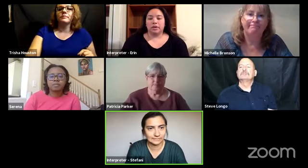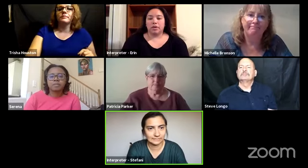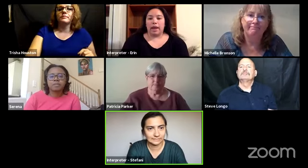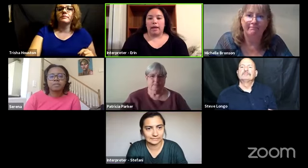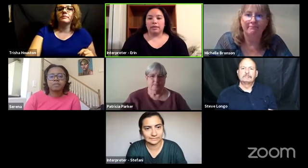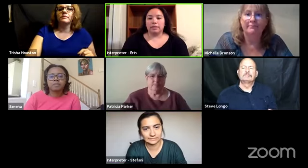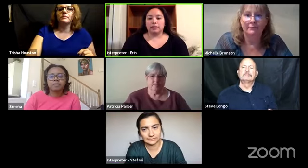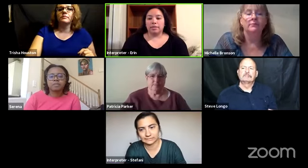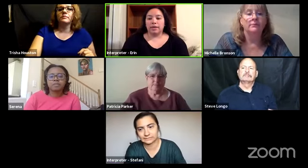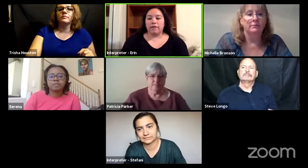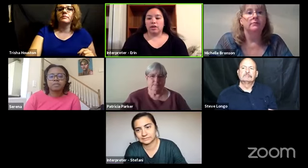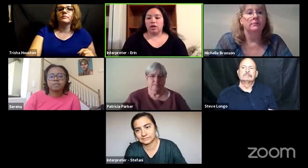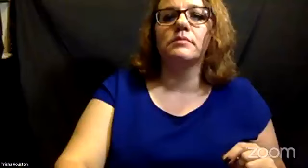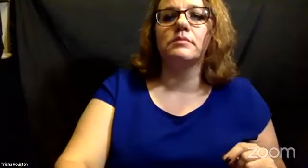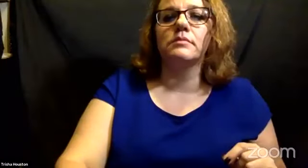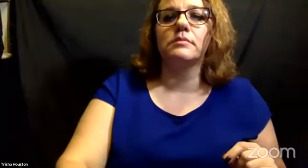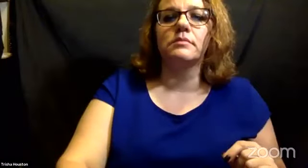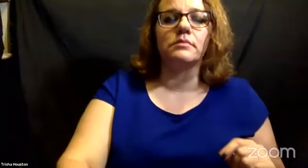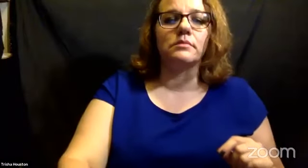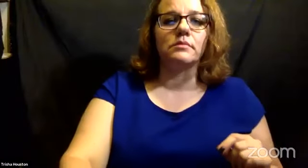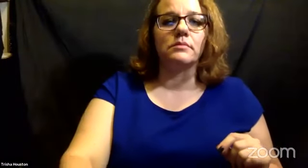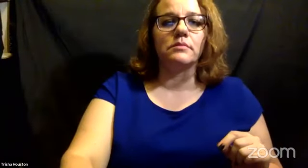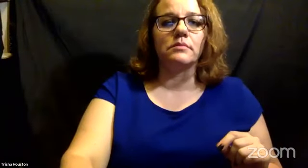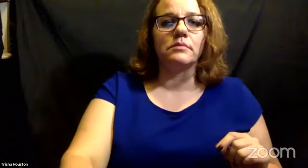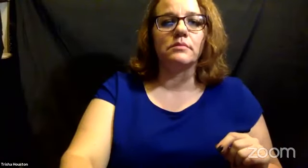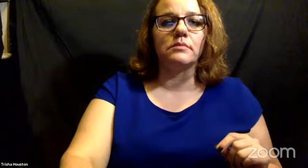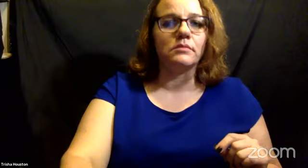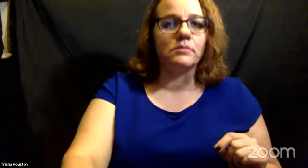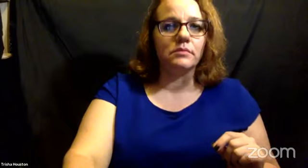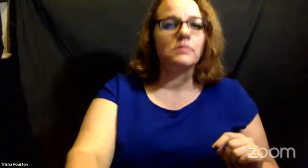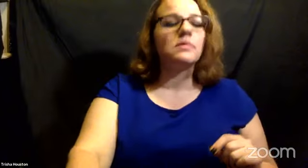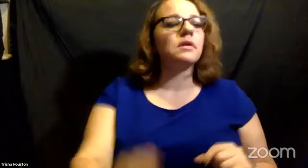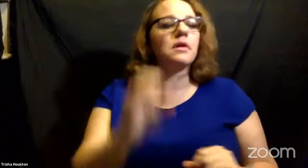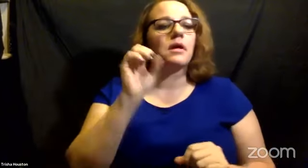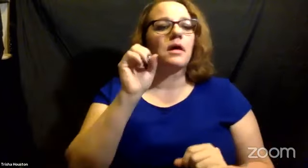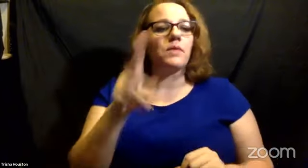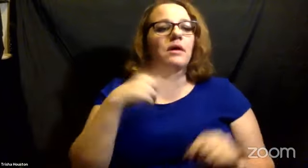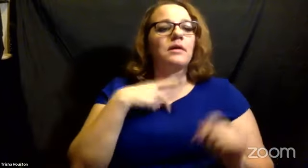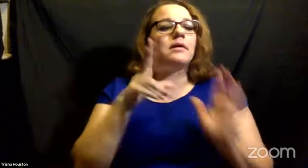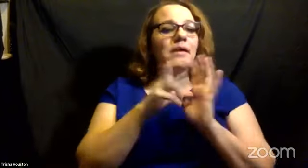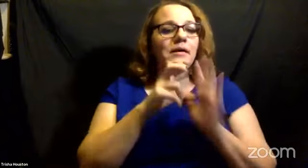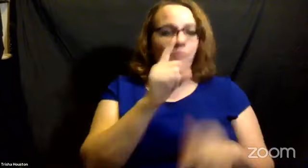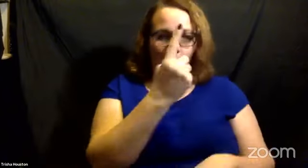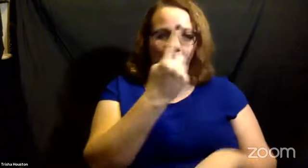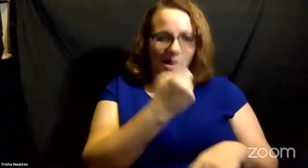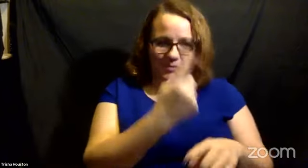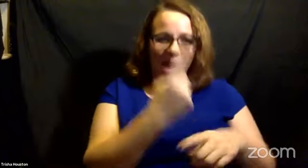Okay, Alex seems to be having a hard time getting in, so I'll go ahead and share the